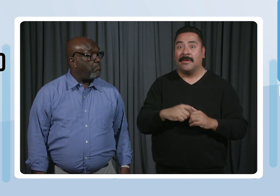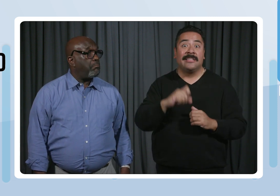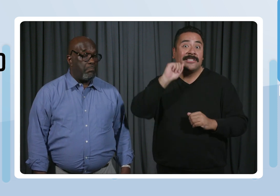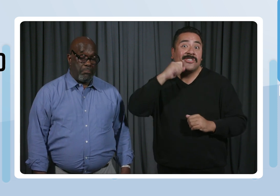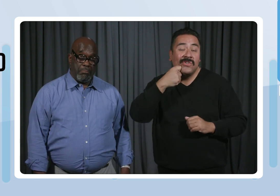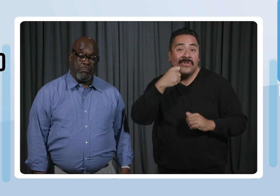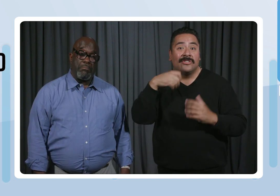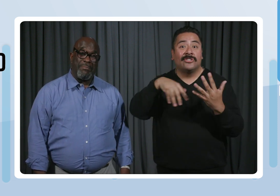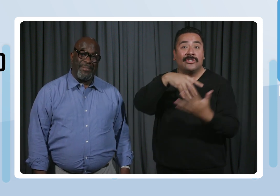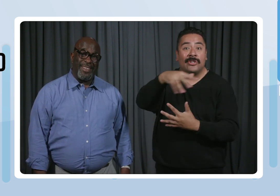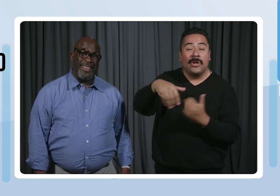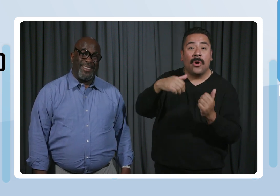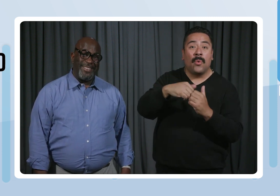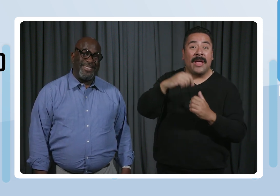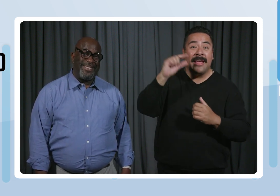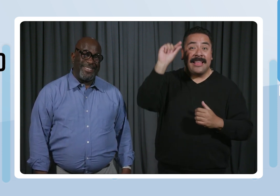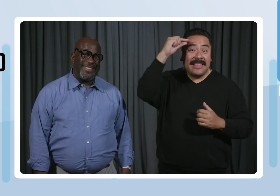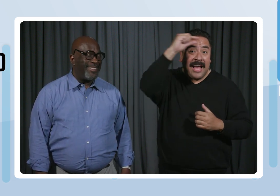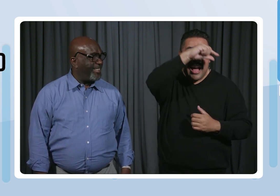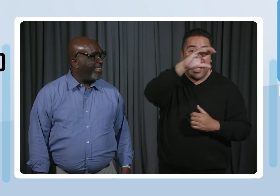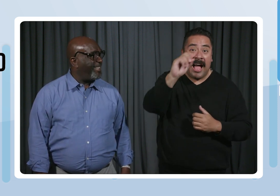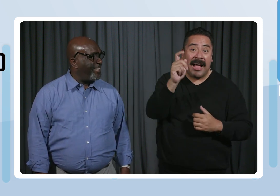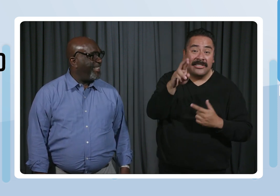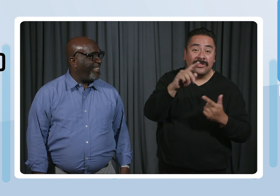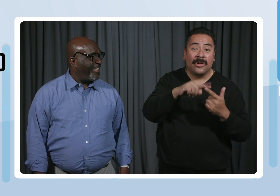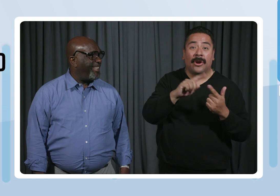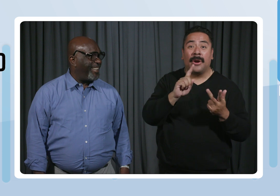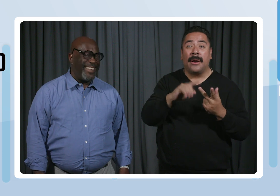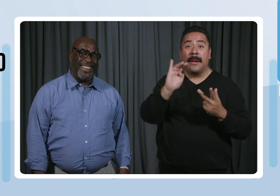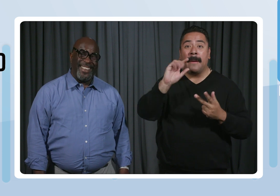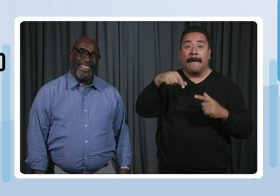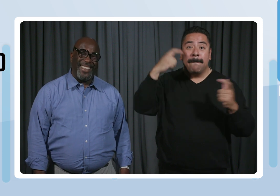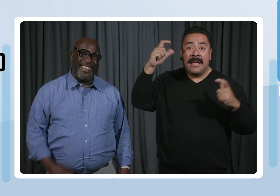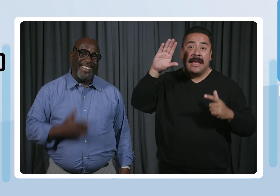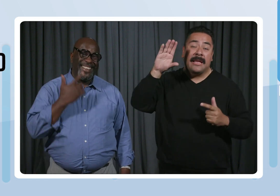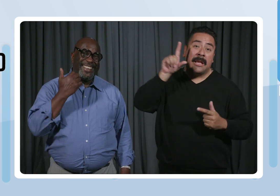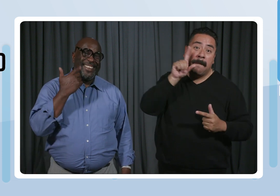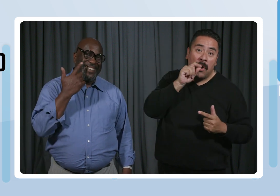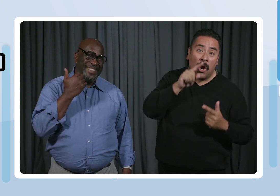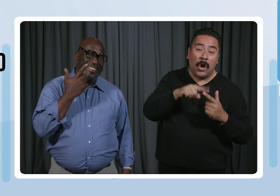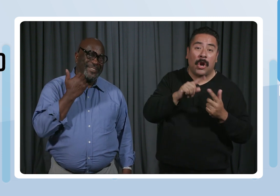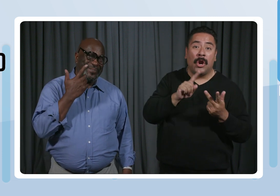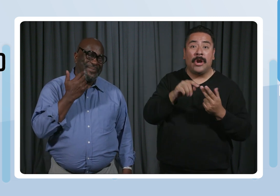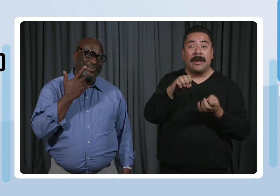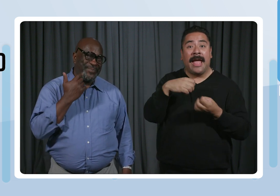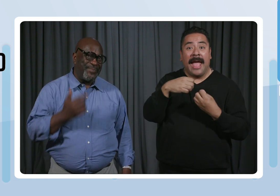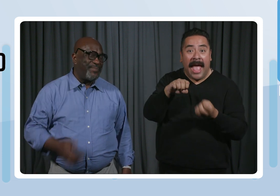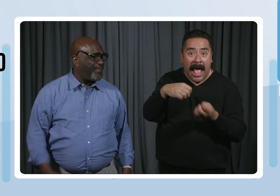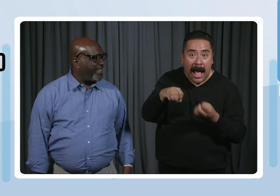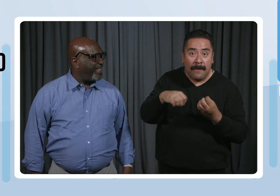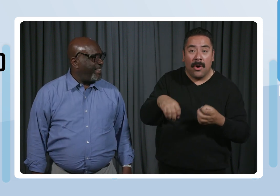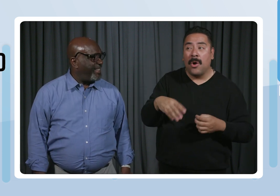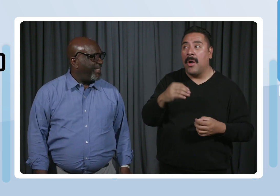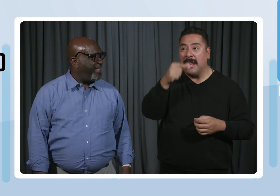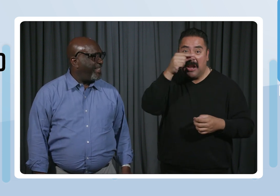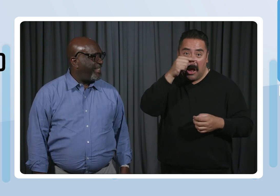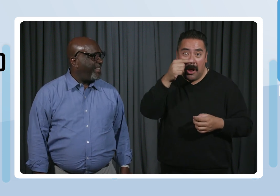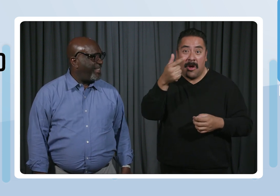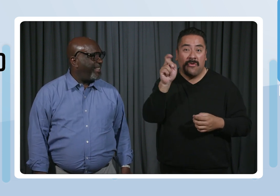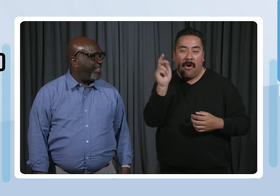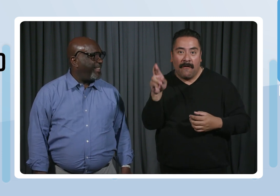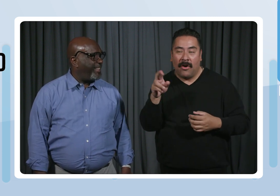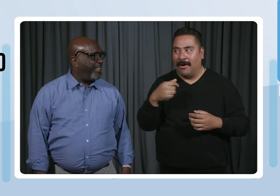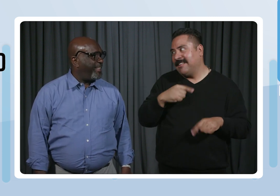out with Oscar and Big Bird and Elmo, and Grover too. So I can't complain. It was um